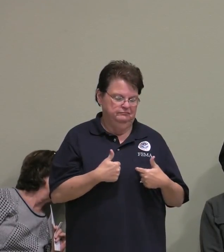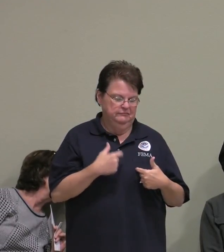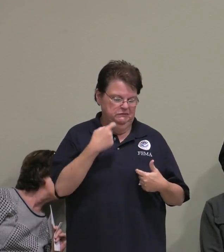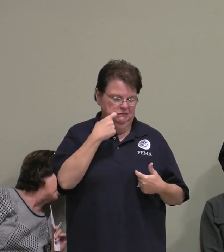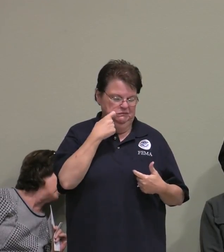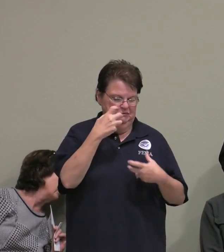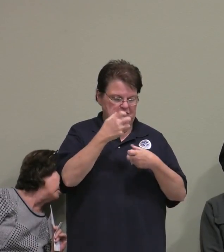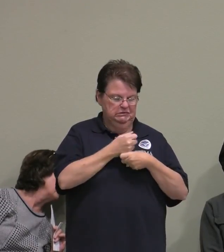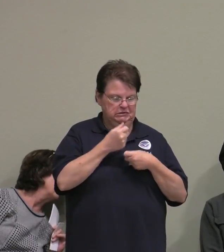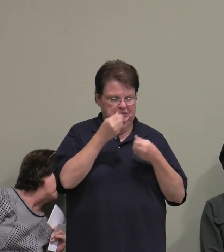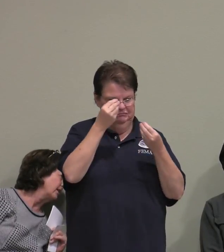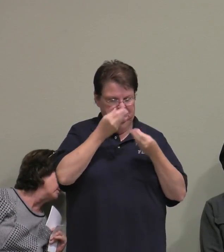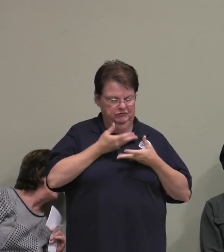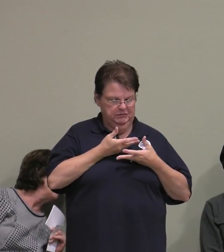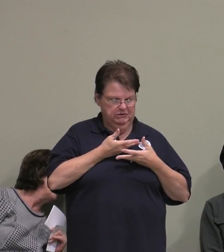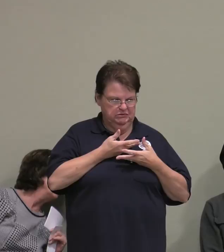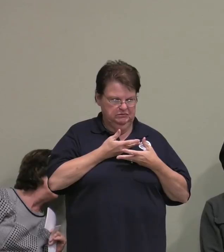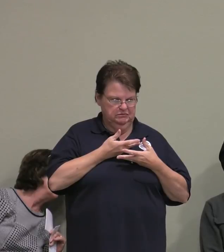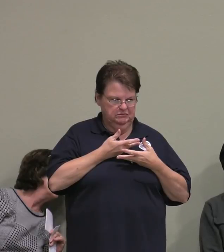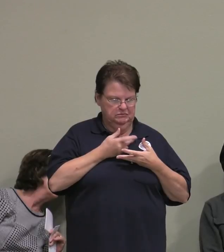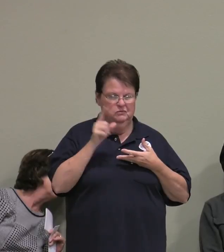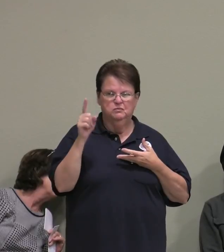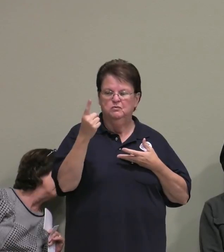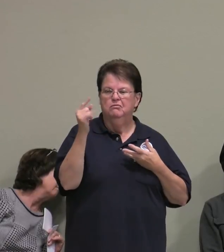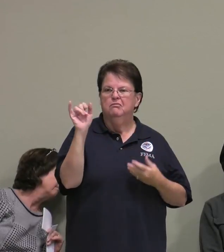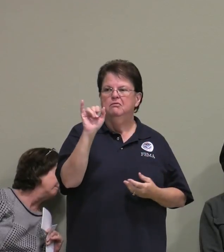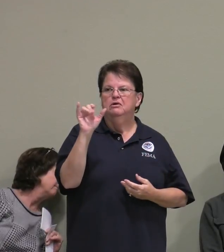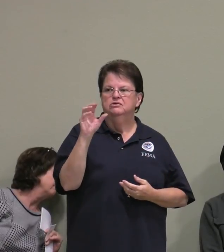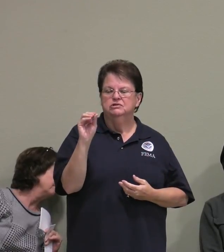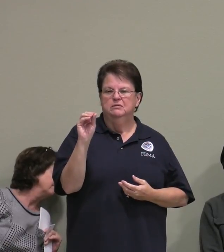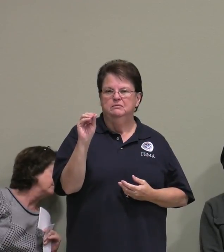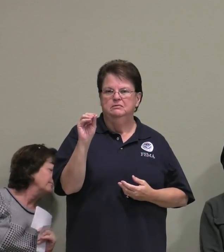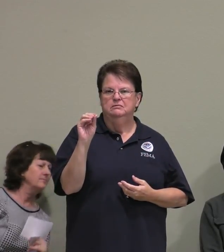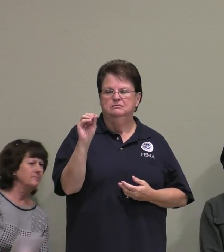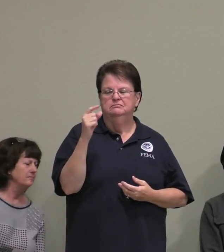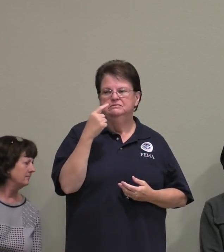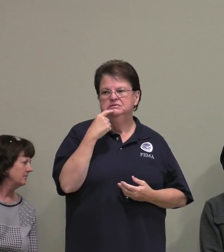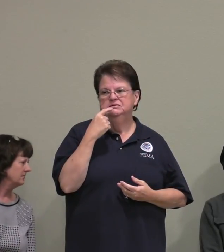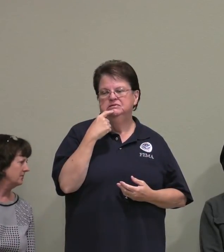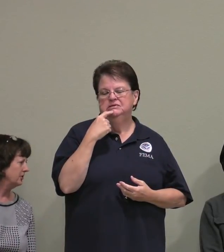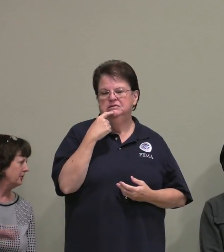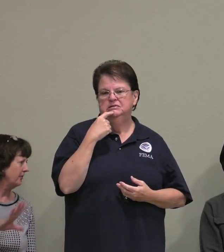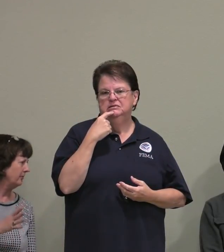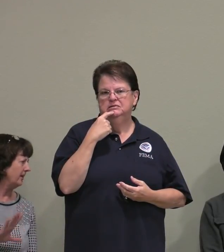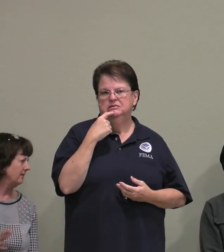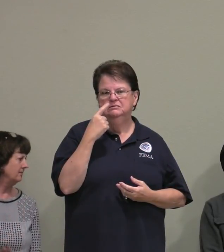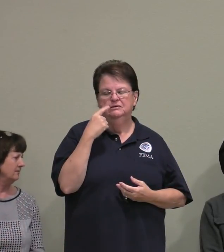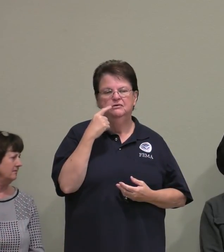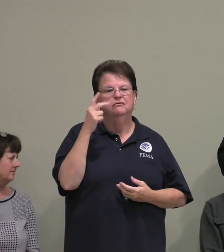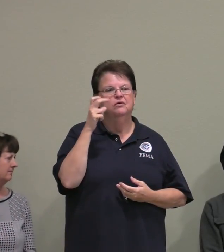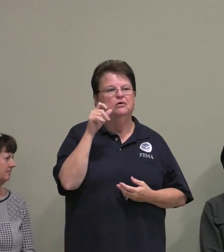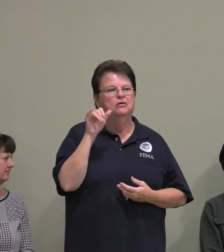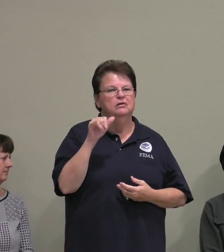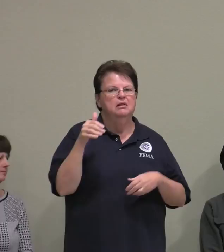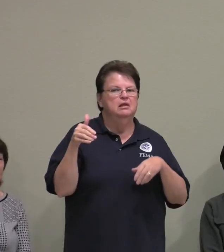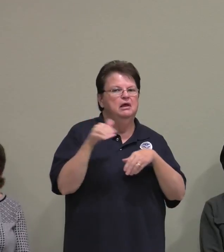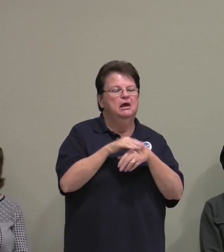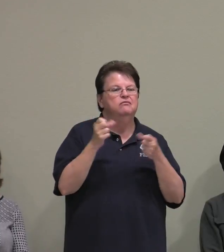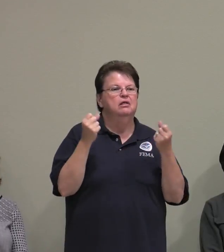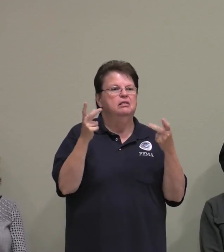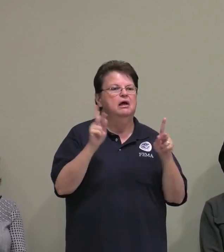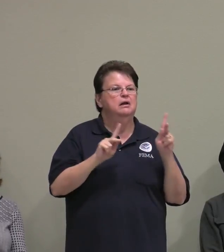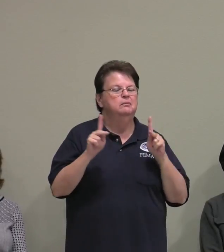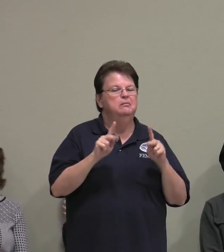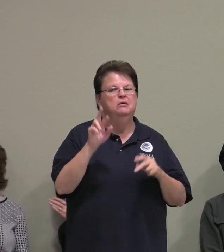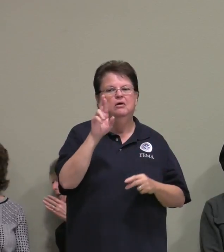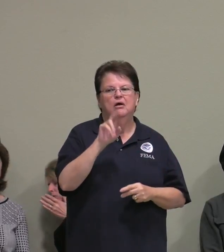about, you know, one of the insurance companies, Merced. You know, and I'm sure many of you have heard that they covered a lot of people up here